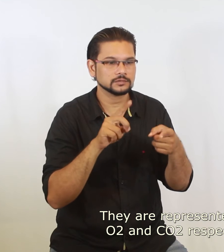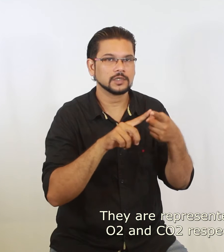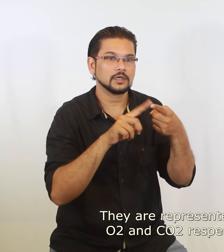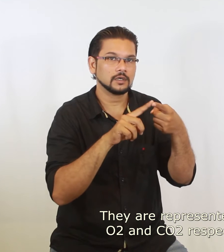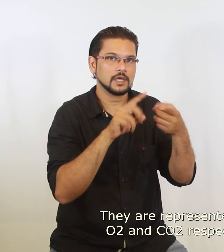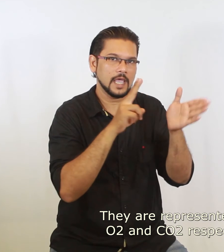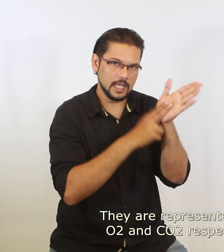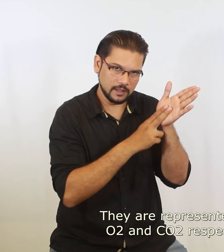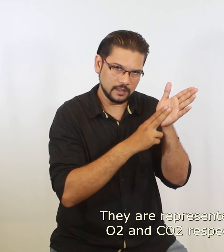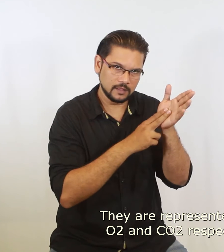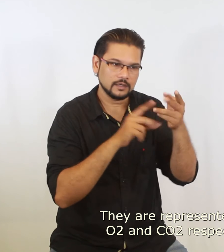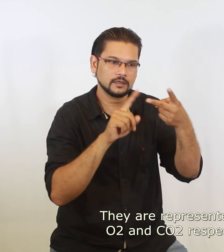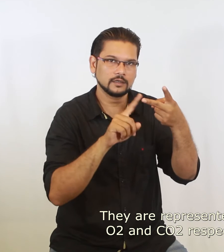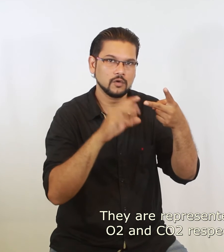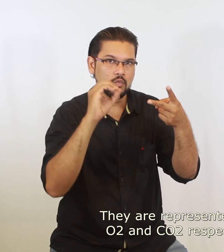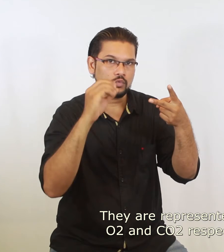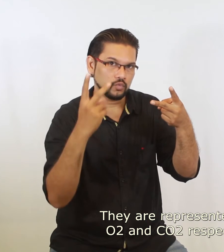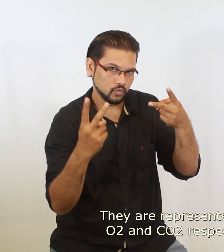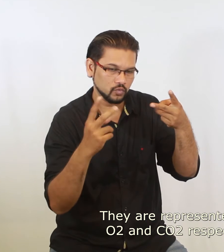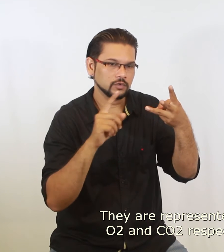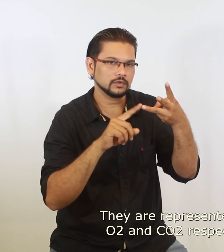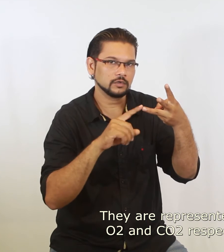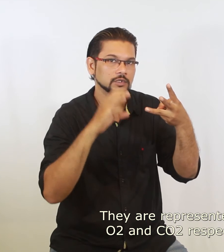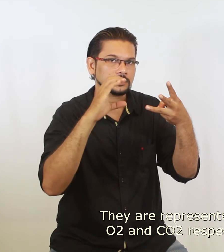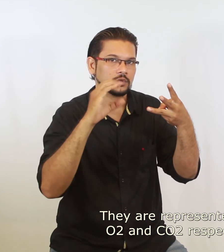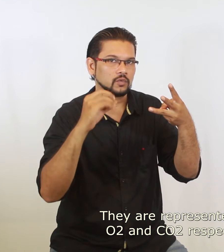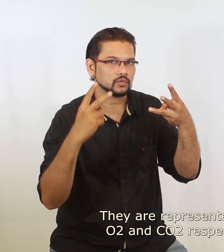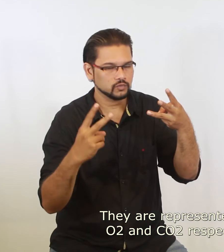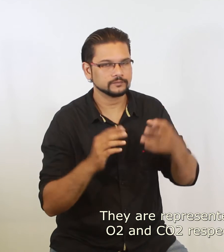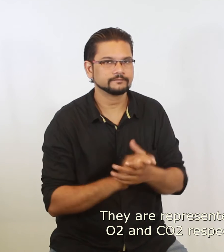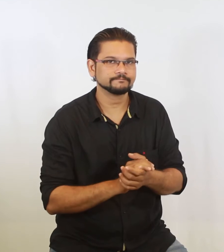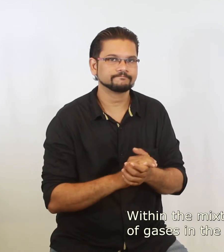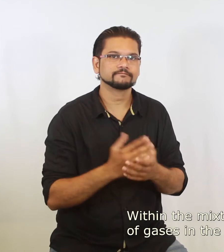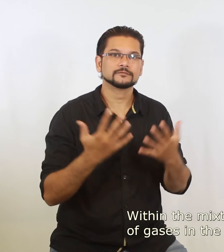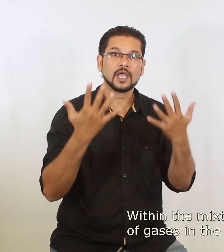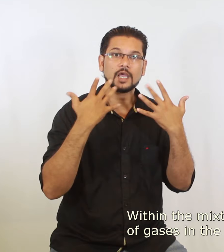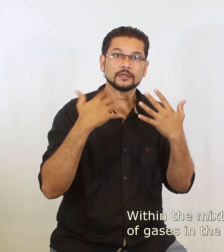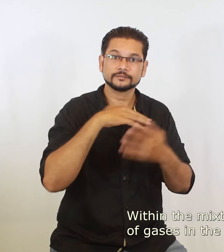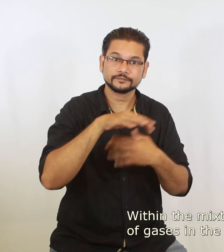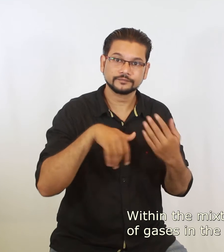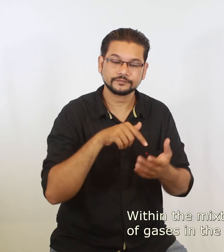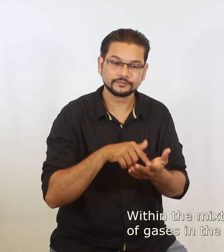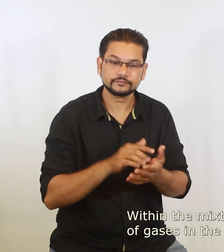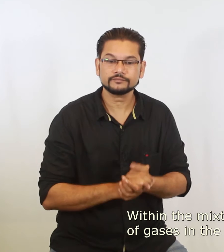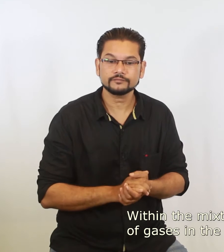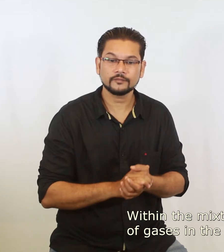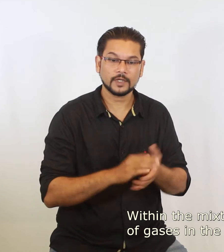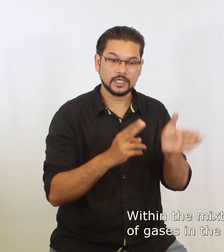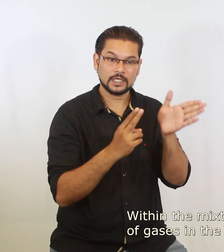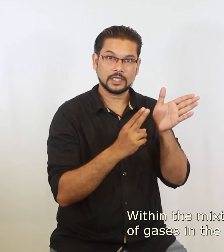They are represented as N, O2, and CO2 respectively. Within the mixture